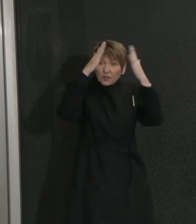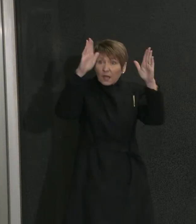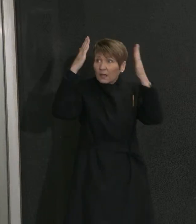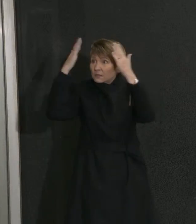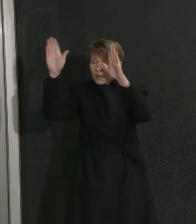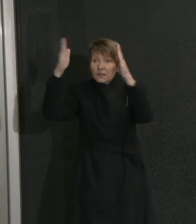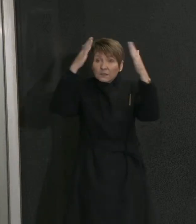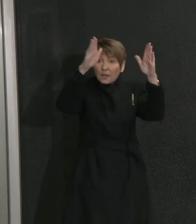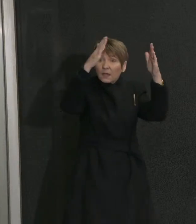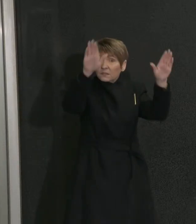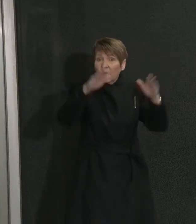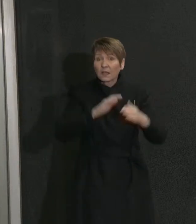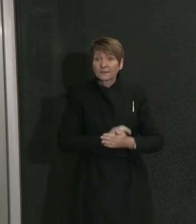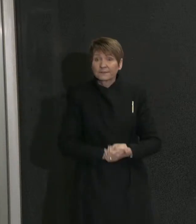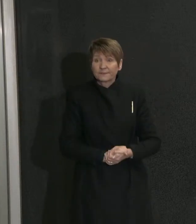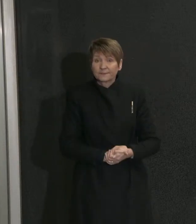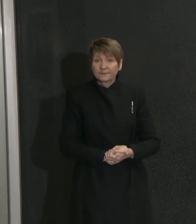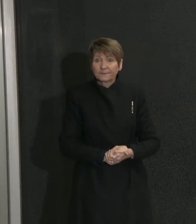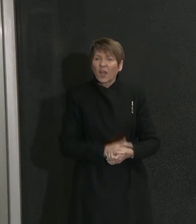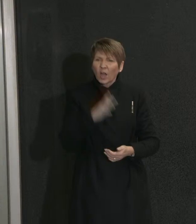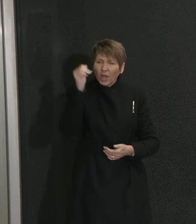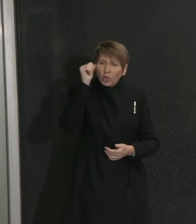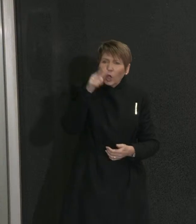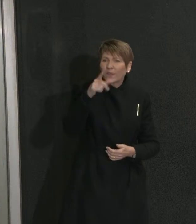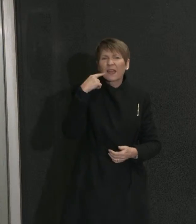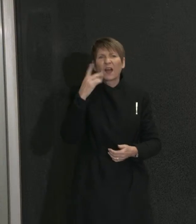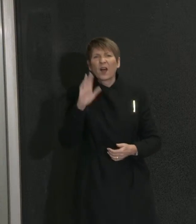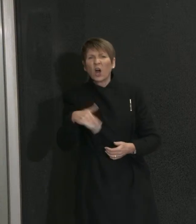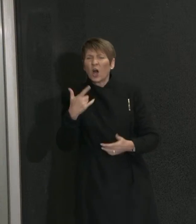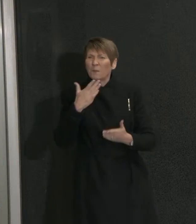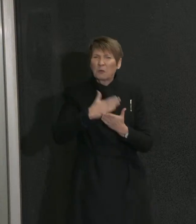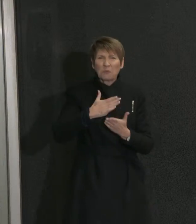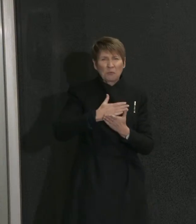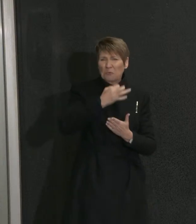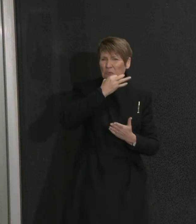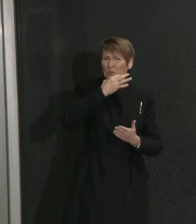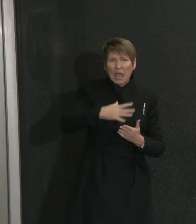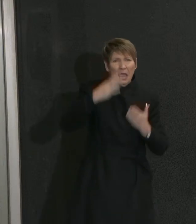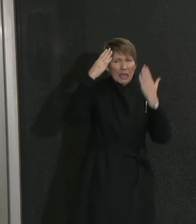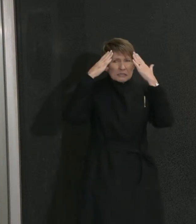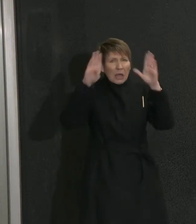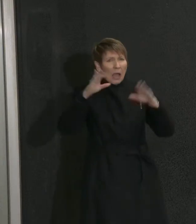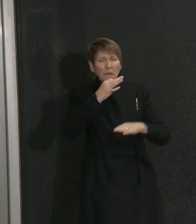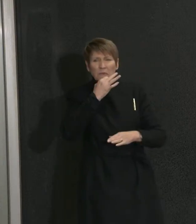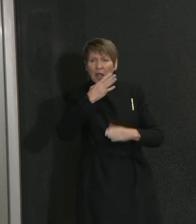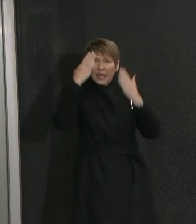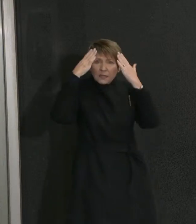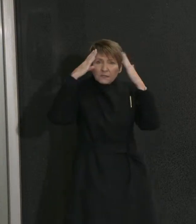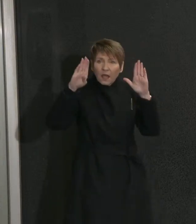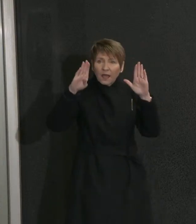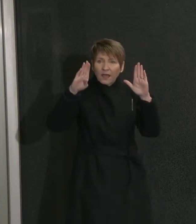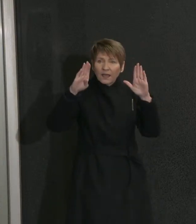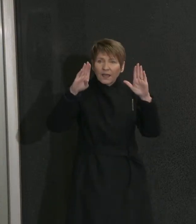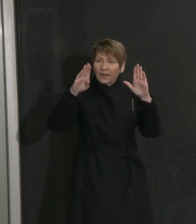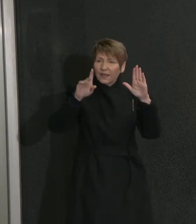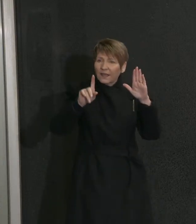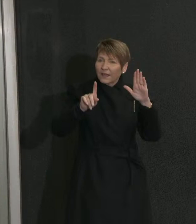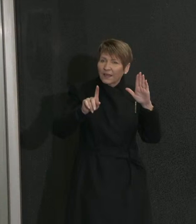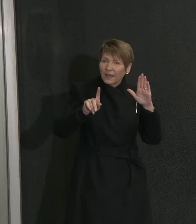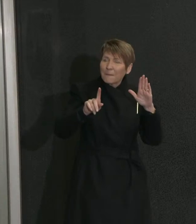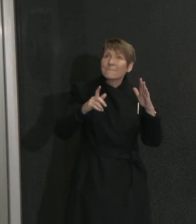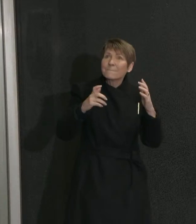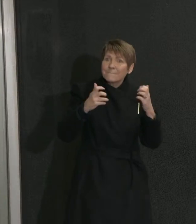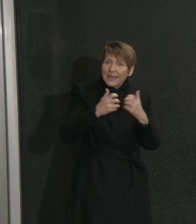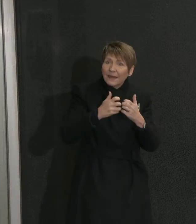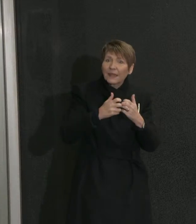function of its deadliness. It's a function of its infectivity. So many more people will get it, and they will finish up